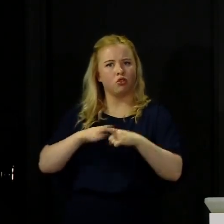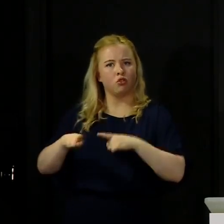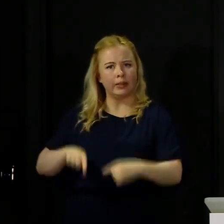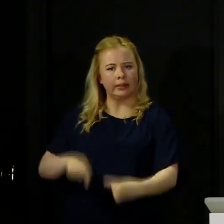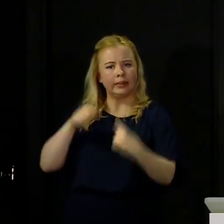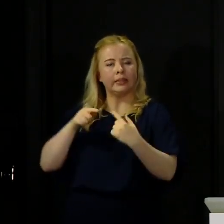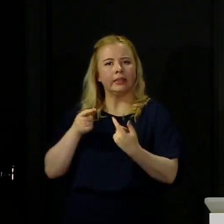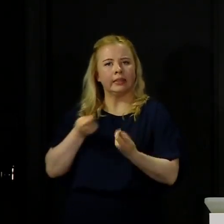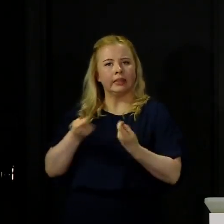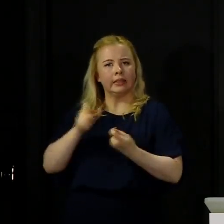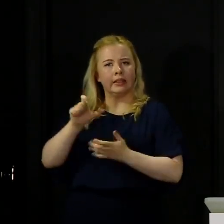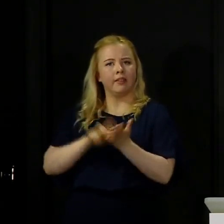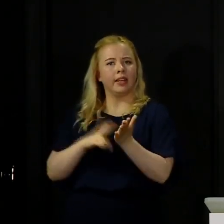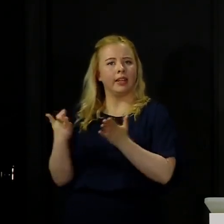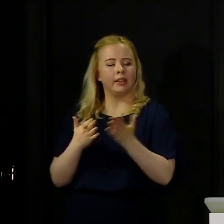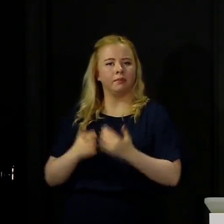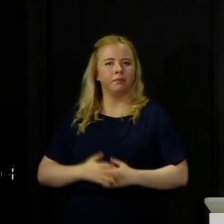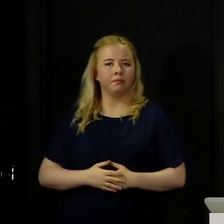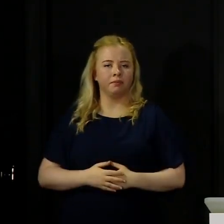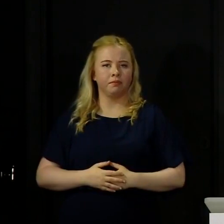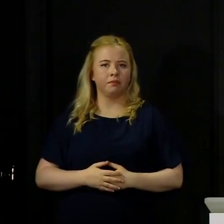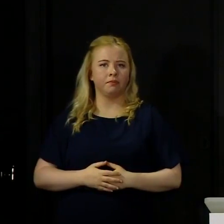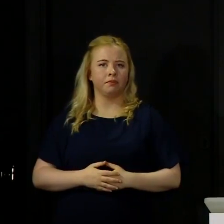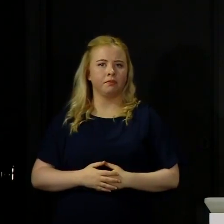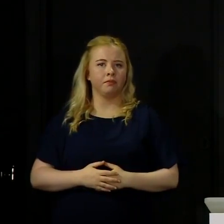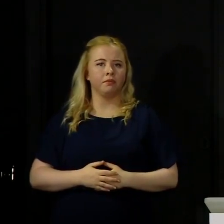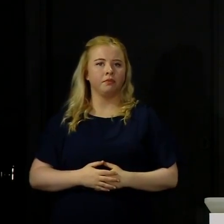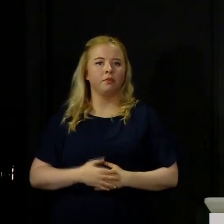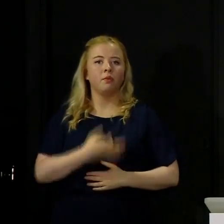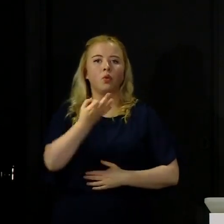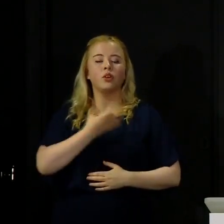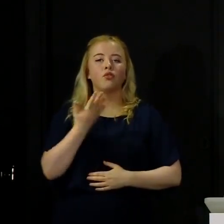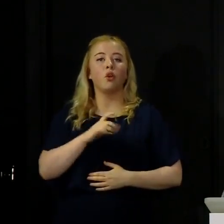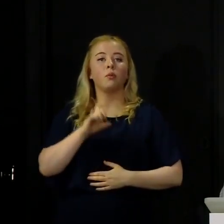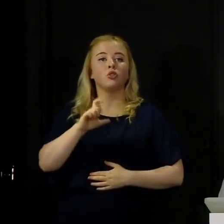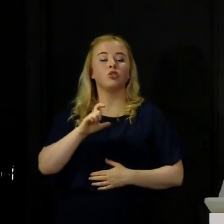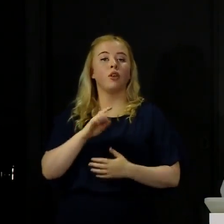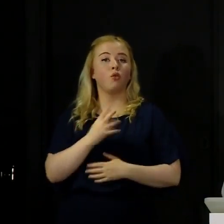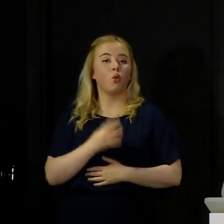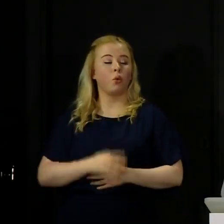and to tackle this virus. Kieran Jenkins from Channel 4.